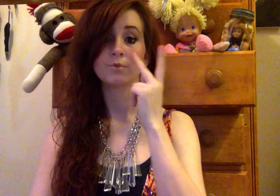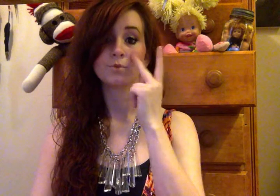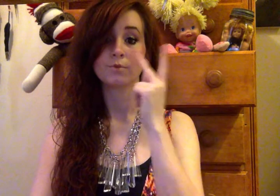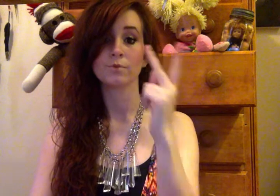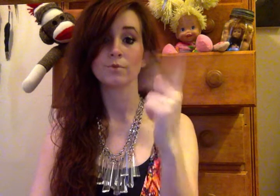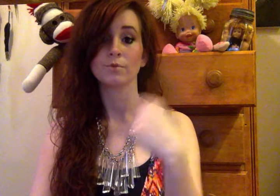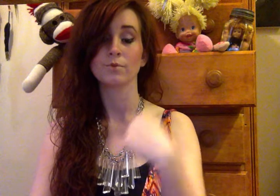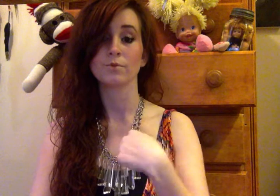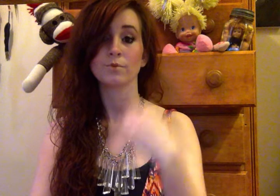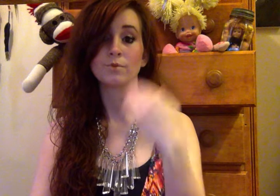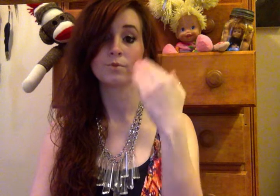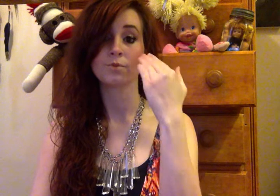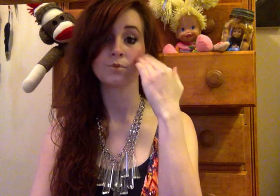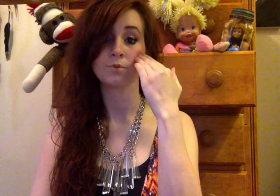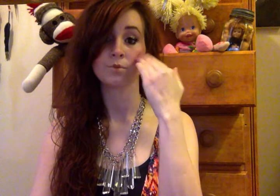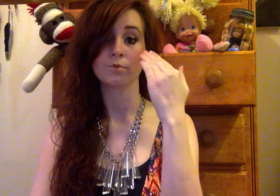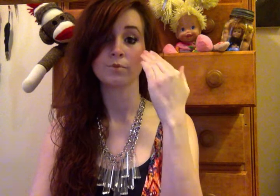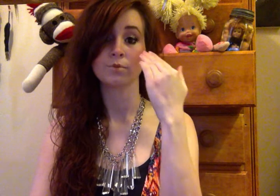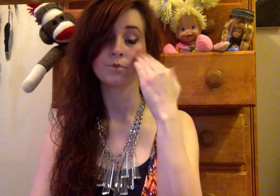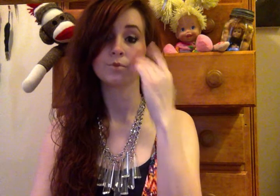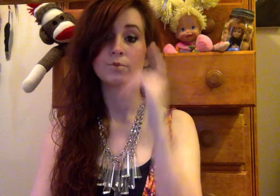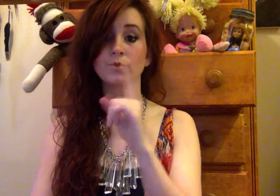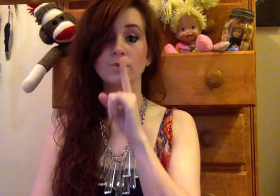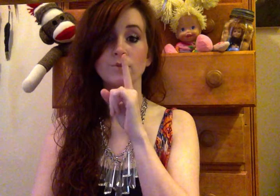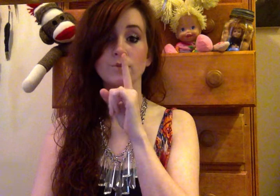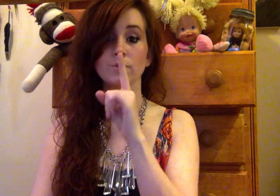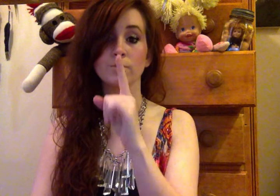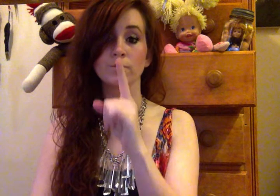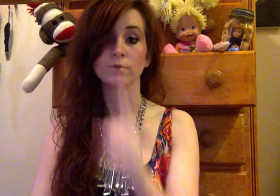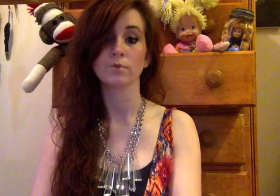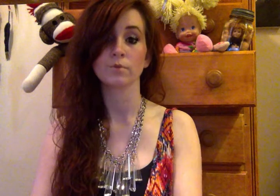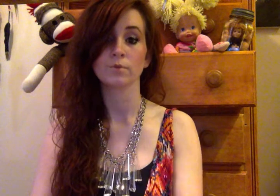-S-E I see things that nobody else sees